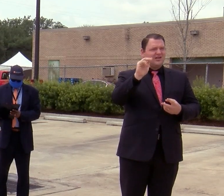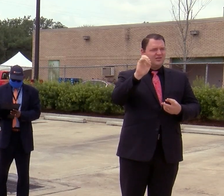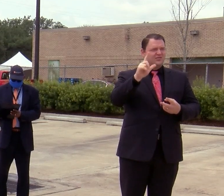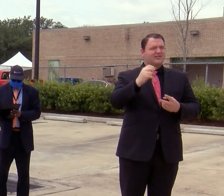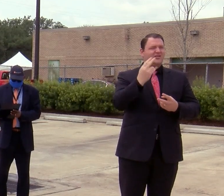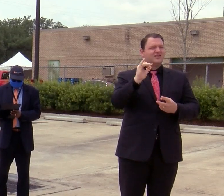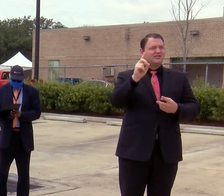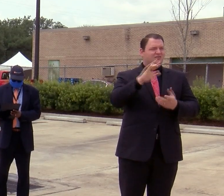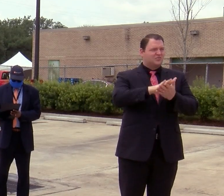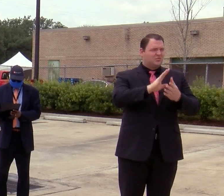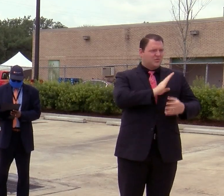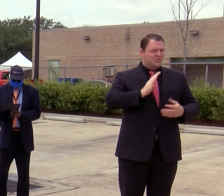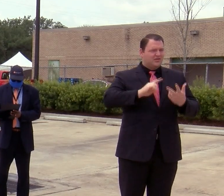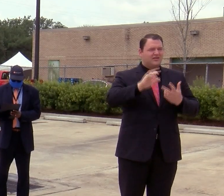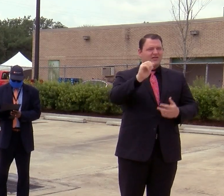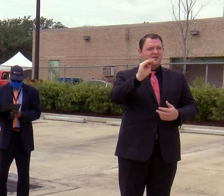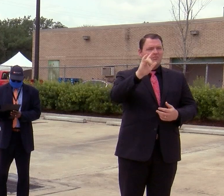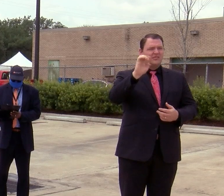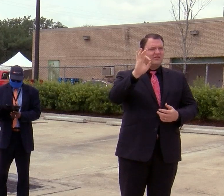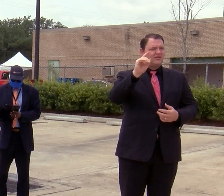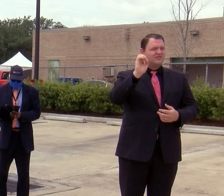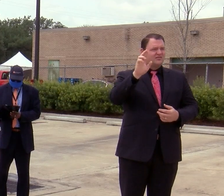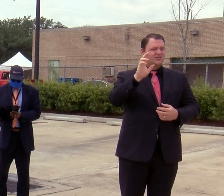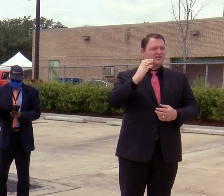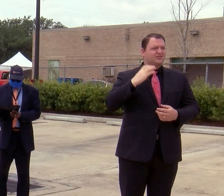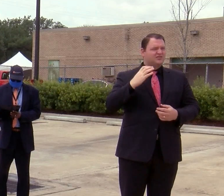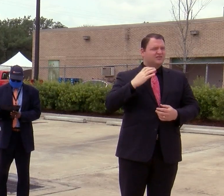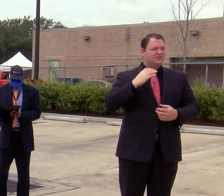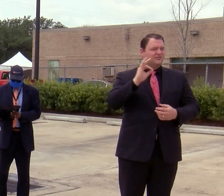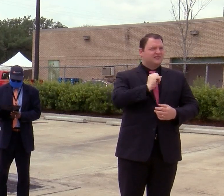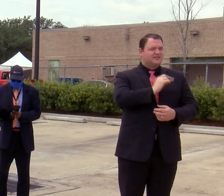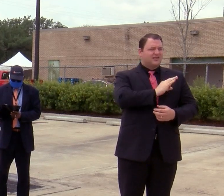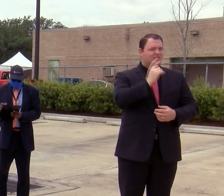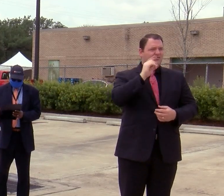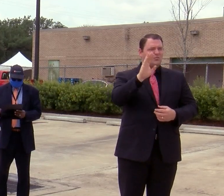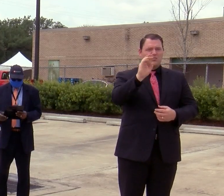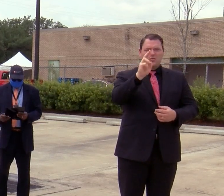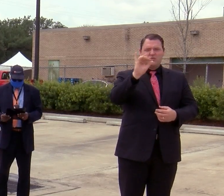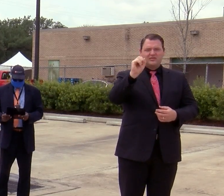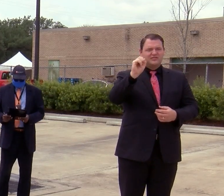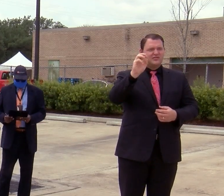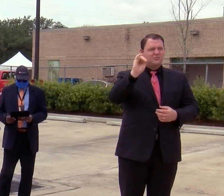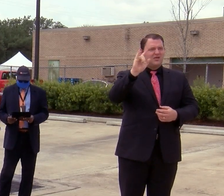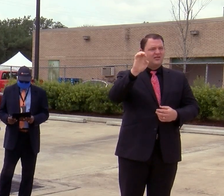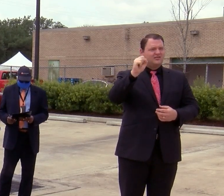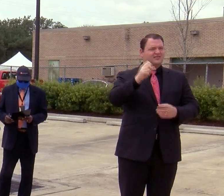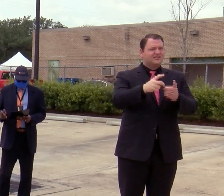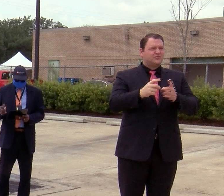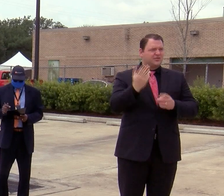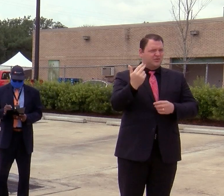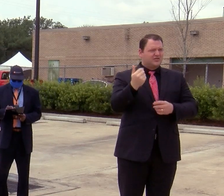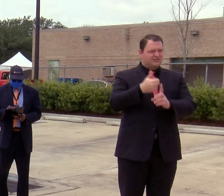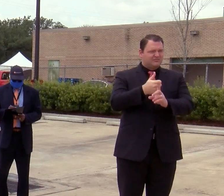Board, along with Camille Foster, the Chief of Staff for State Senator Boris Miles from District 13,